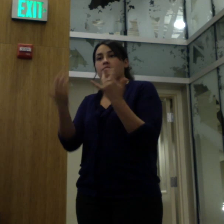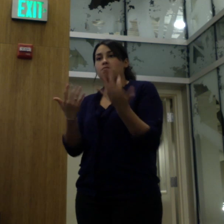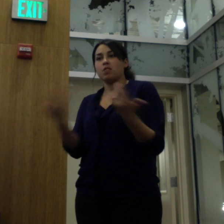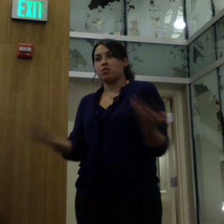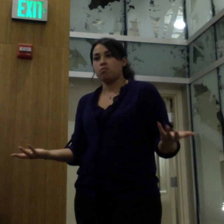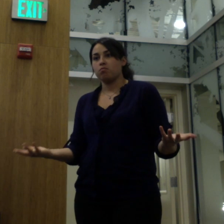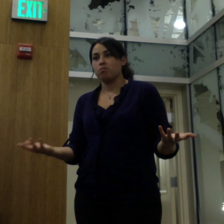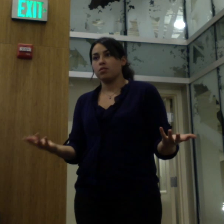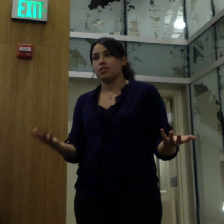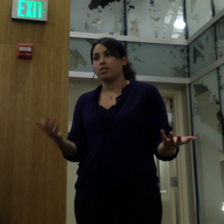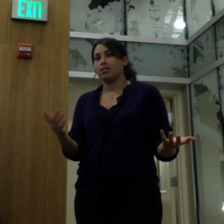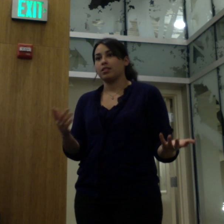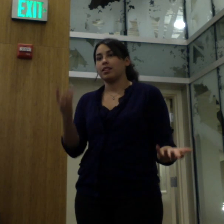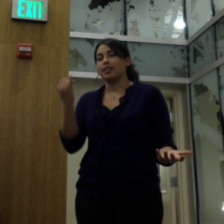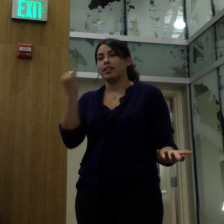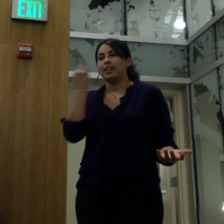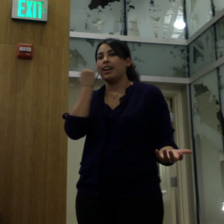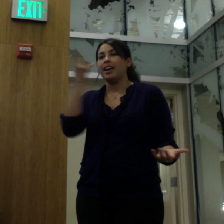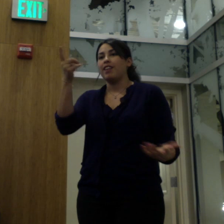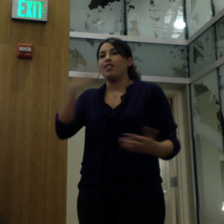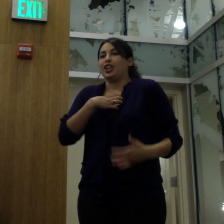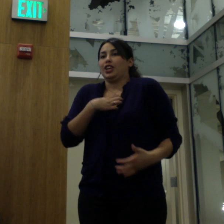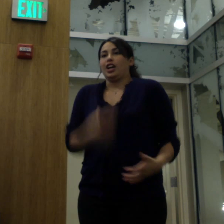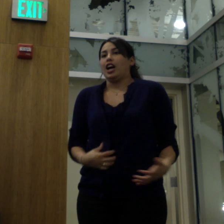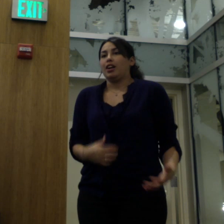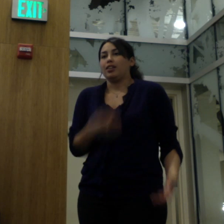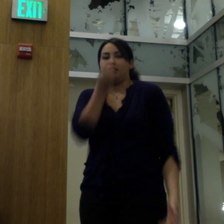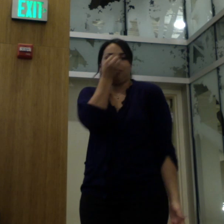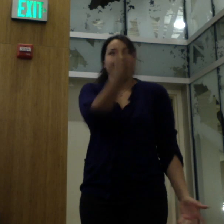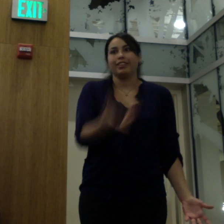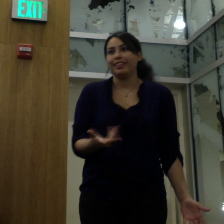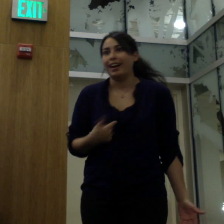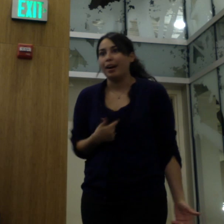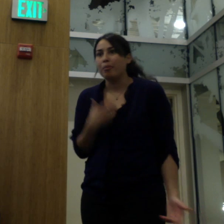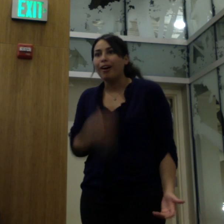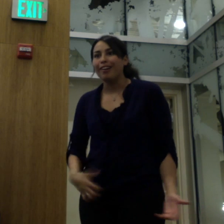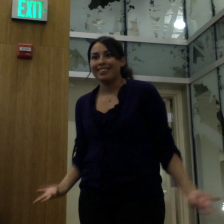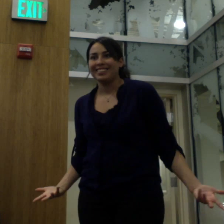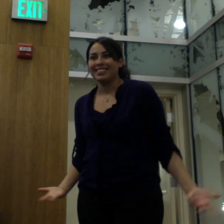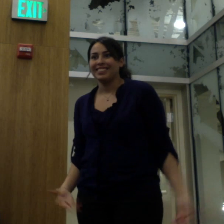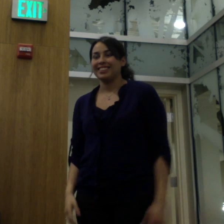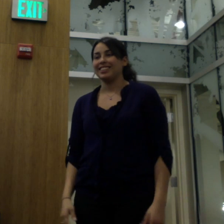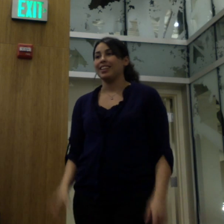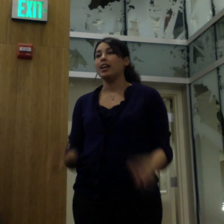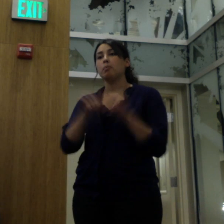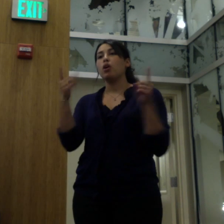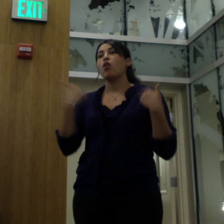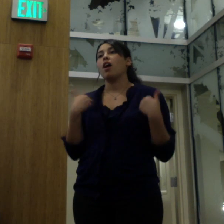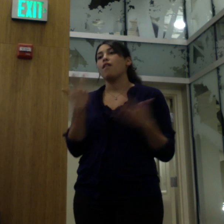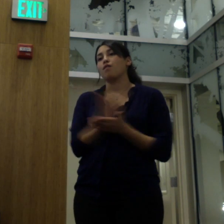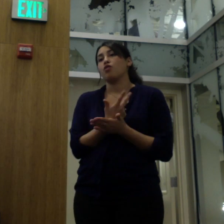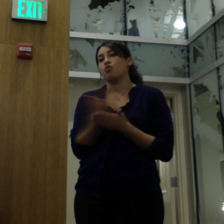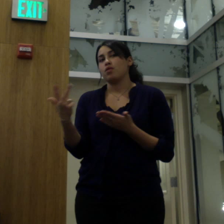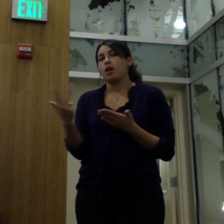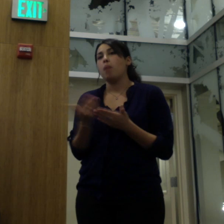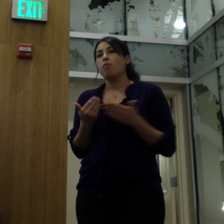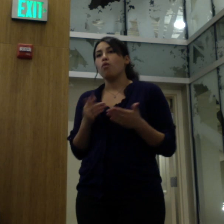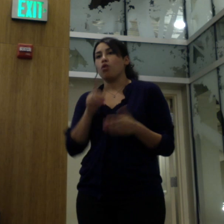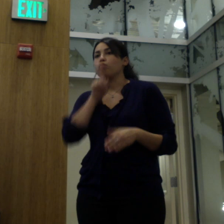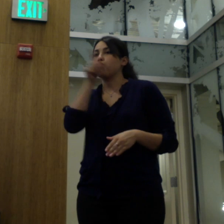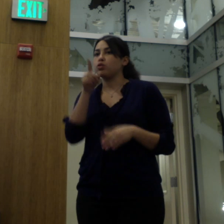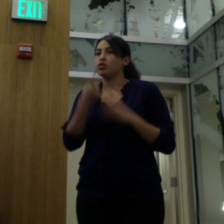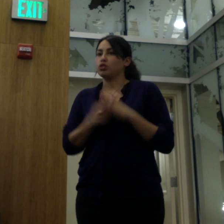If you're starving, who cares? You have 3 weeks. 3 weeks before you really start starving. You could dig a